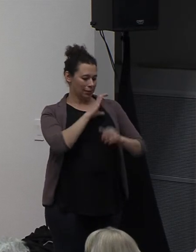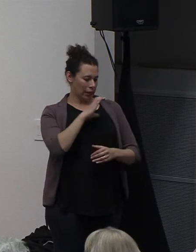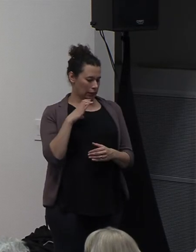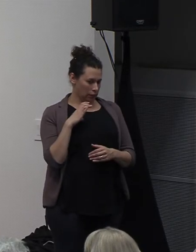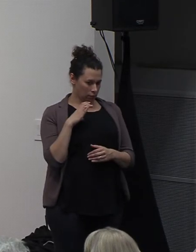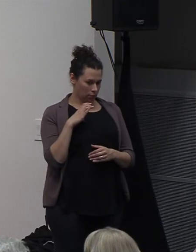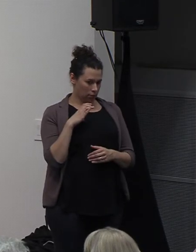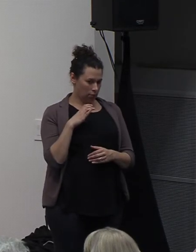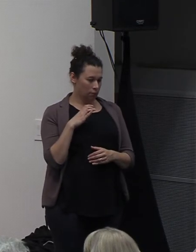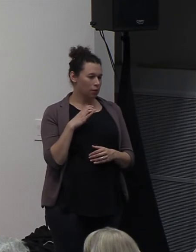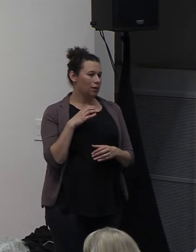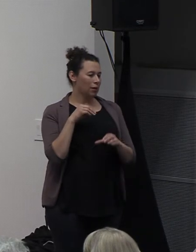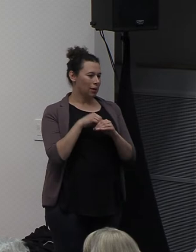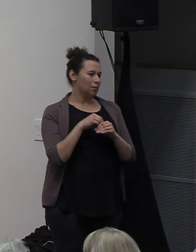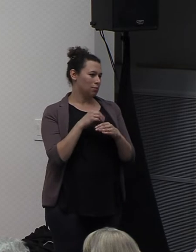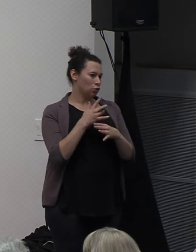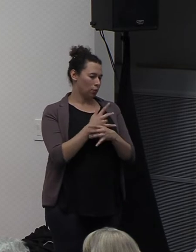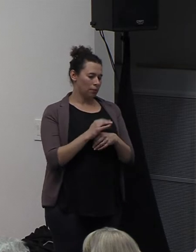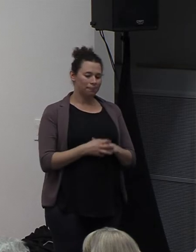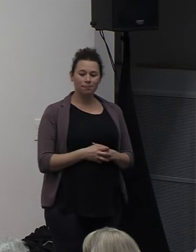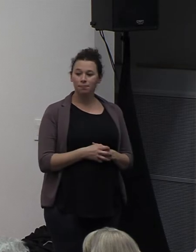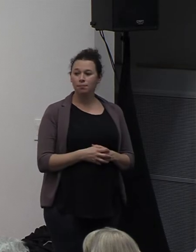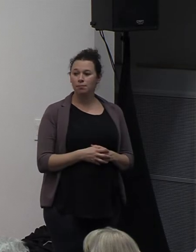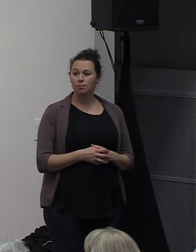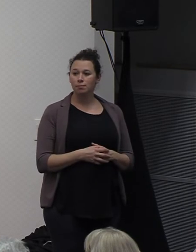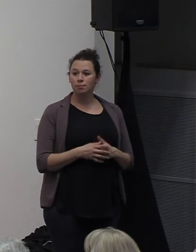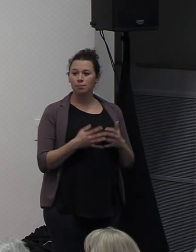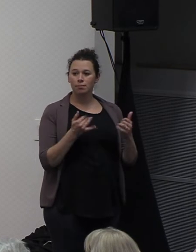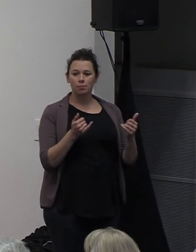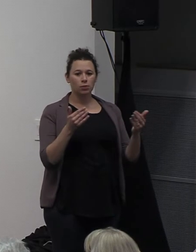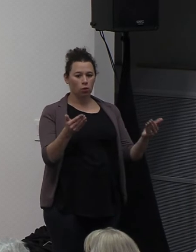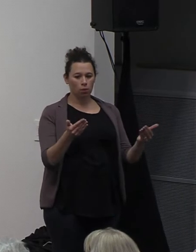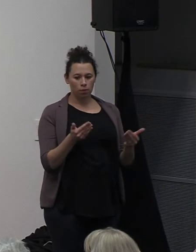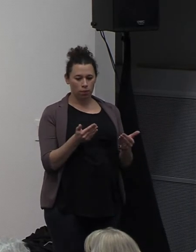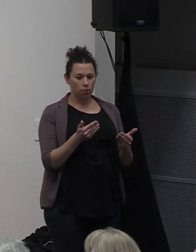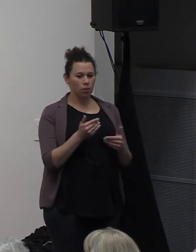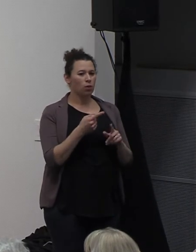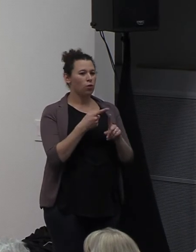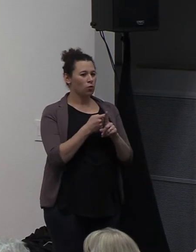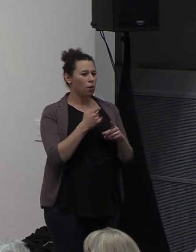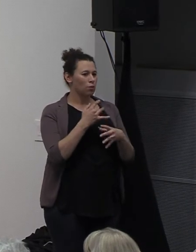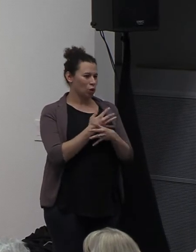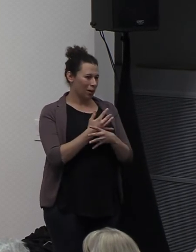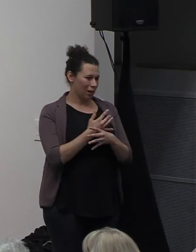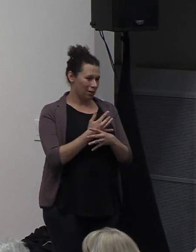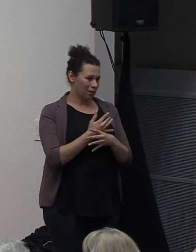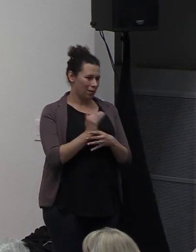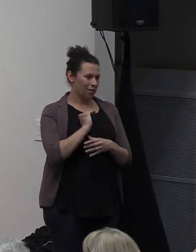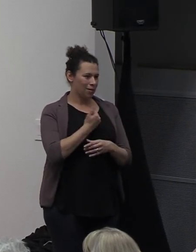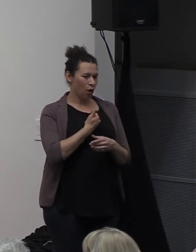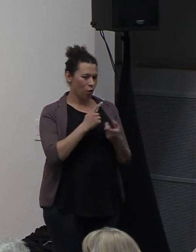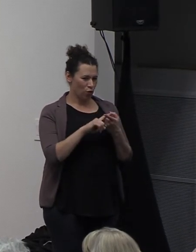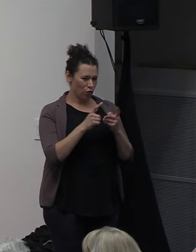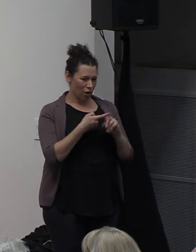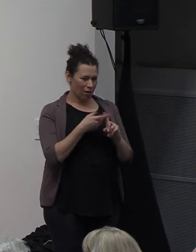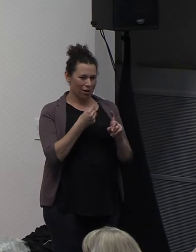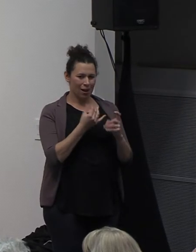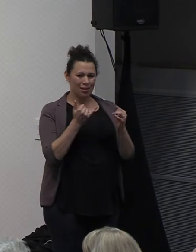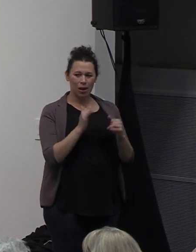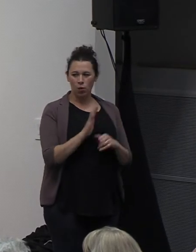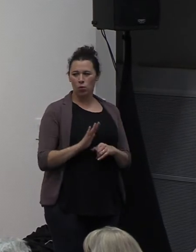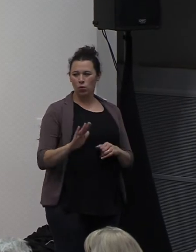Ladies and gentlemen, please help me welcome to the podium, all the way from Germany, our friend and now